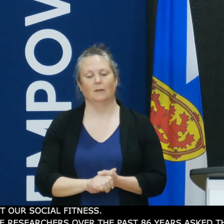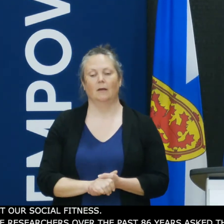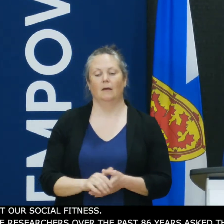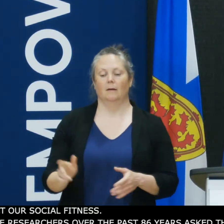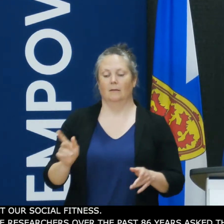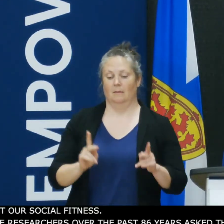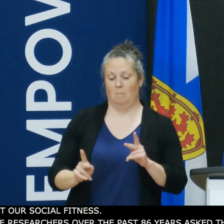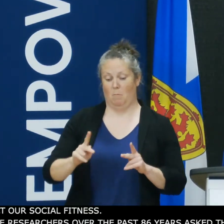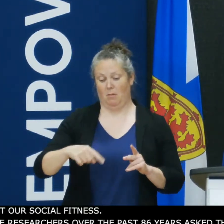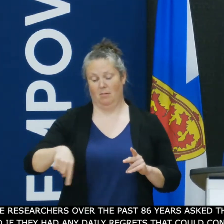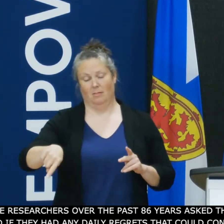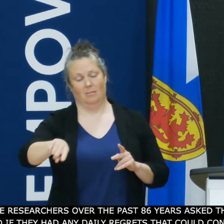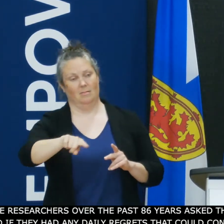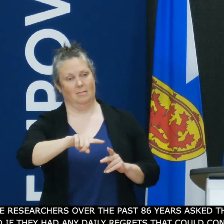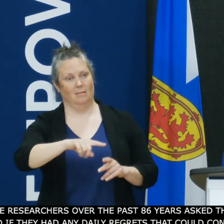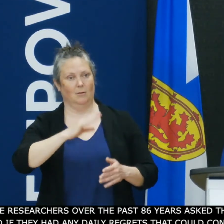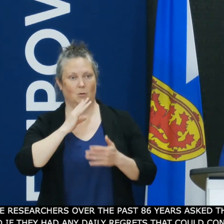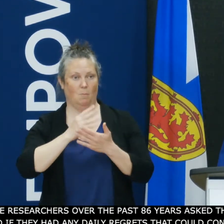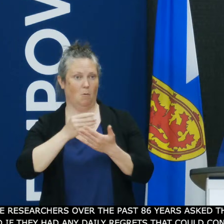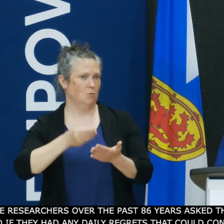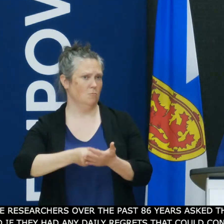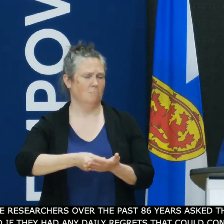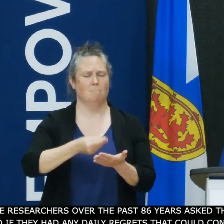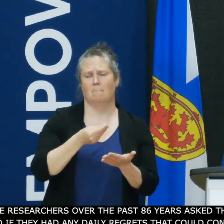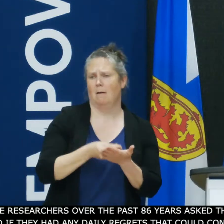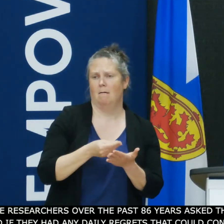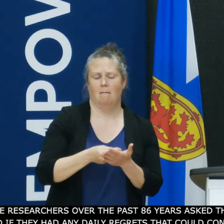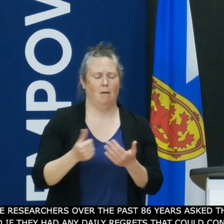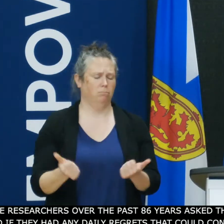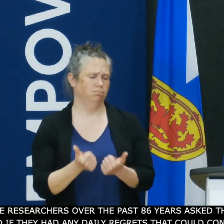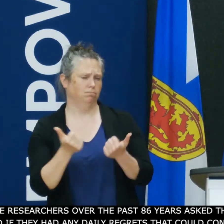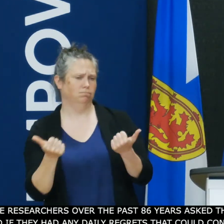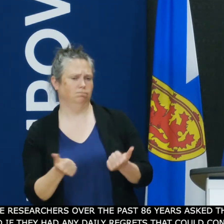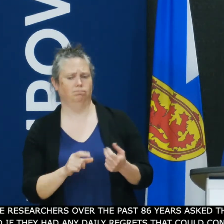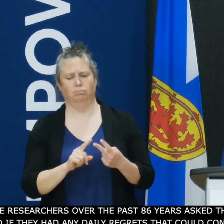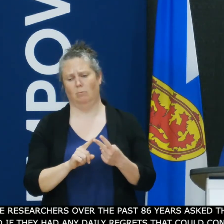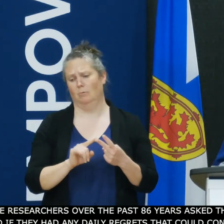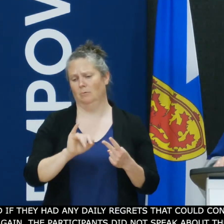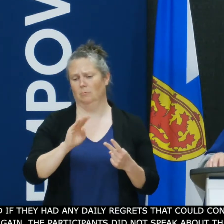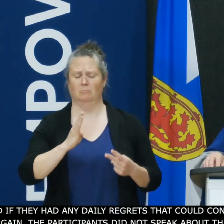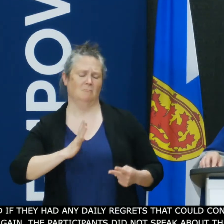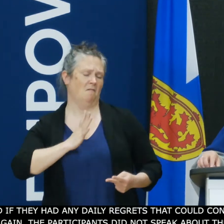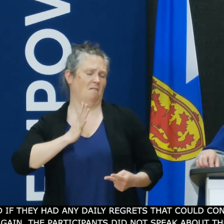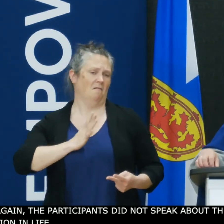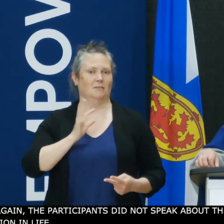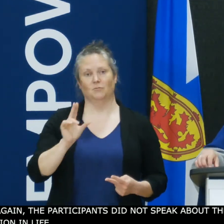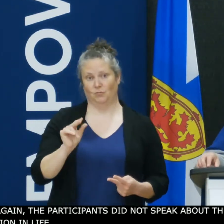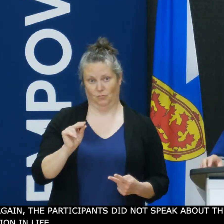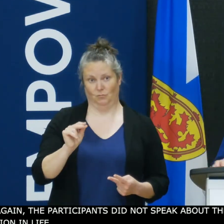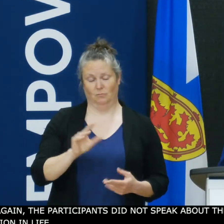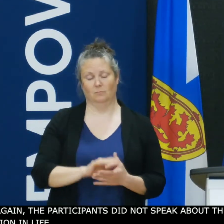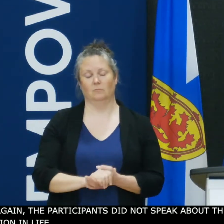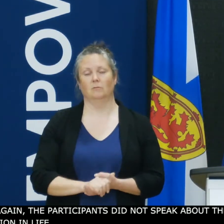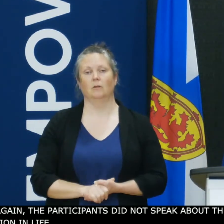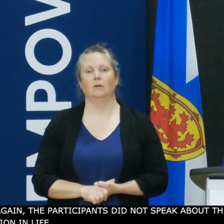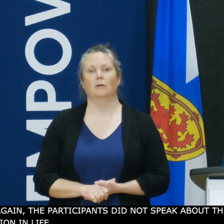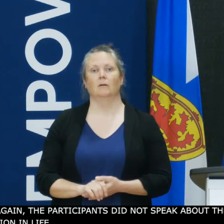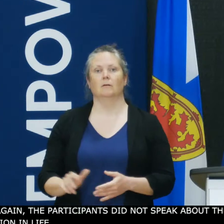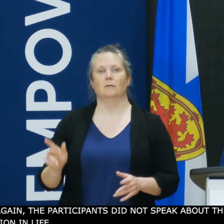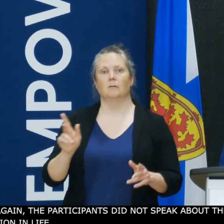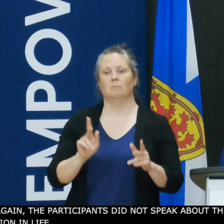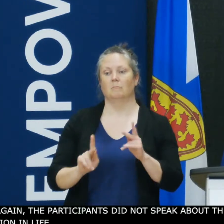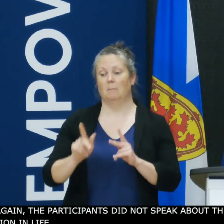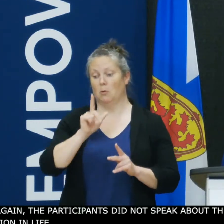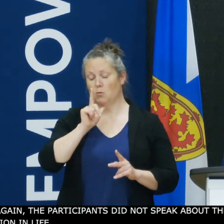speak about their wealth, did not speak about their position in life. Instead, those with low social fitness